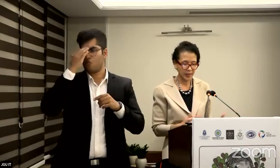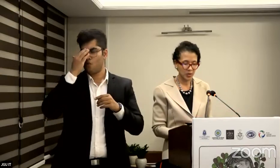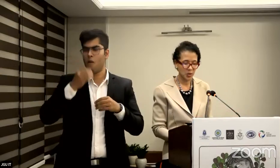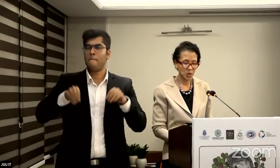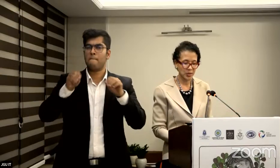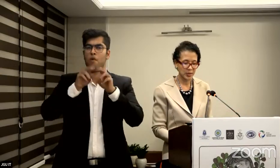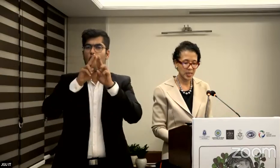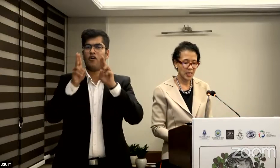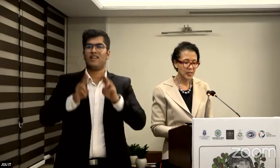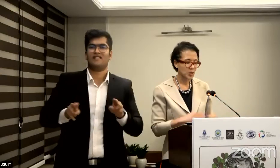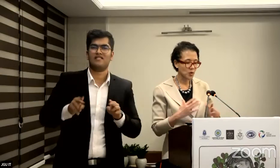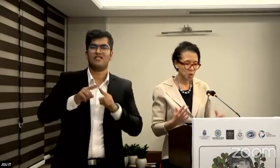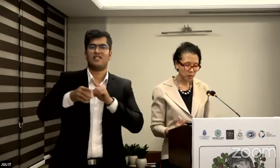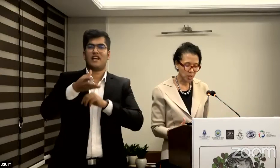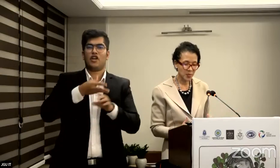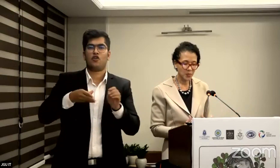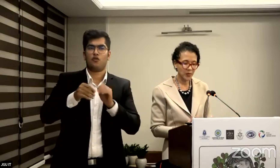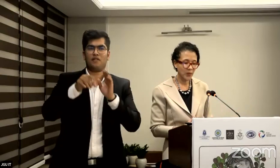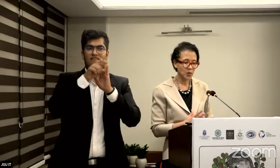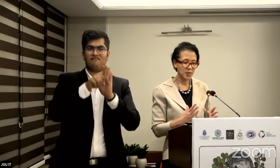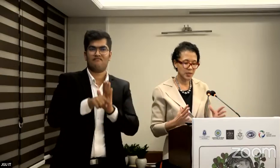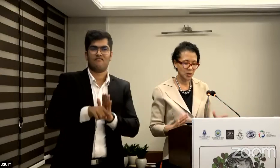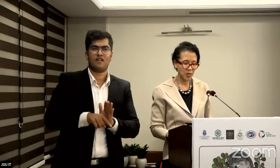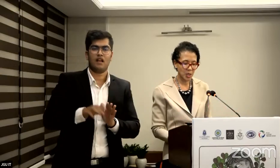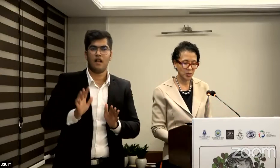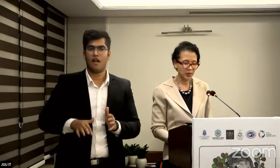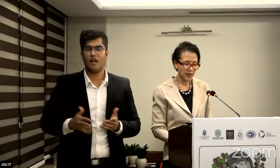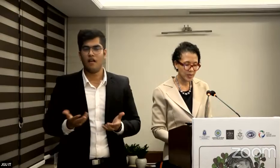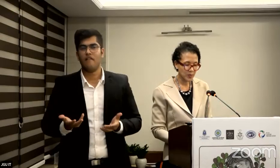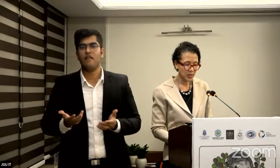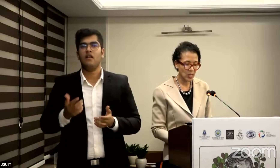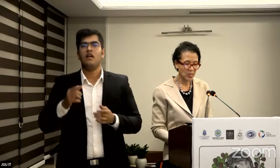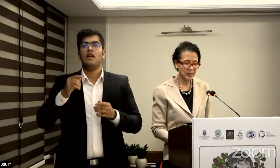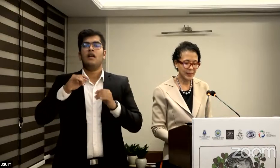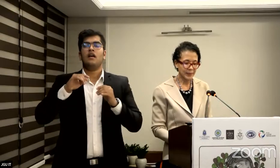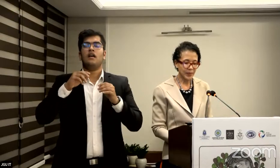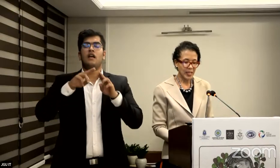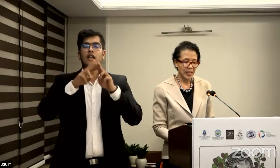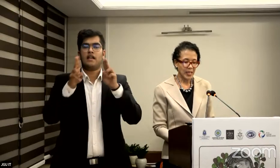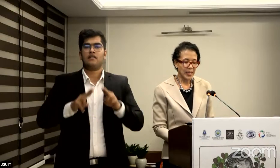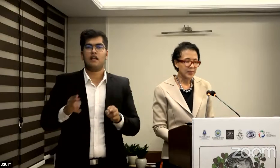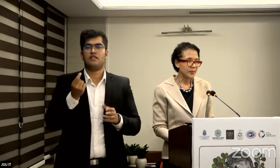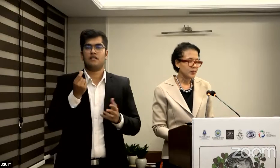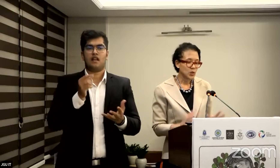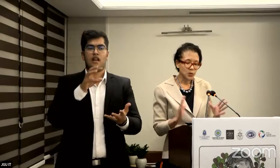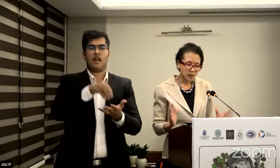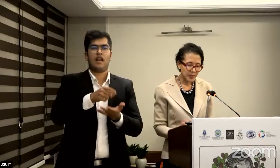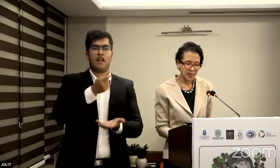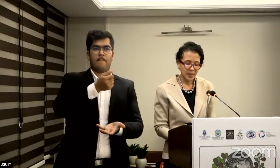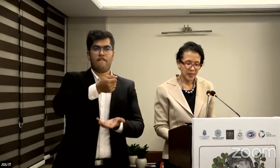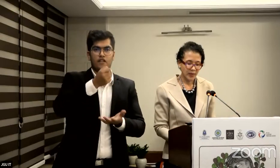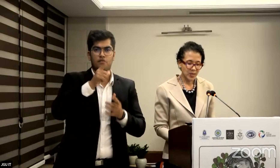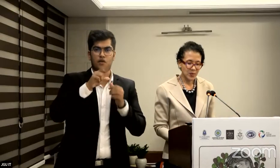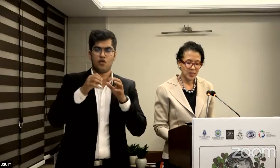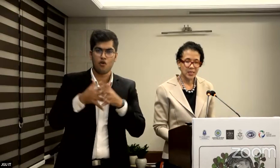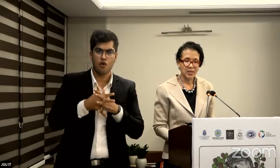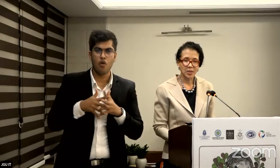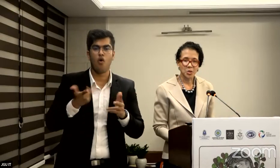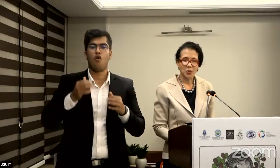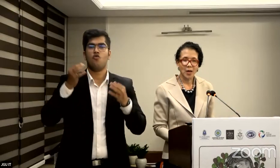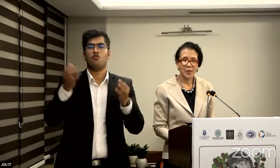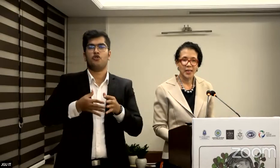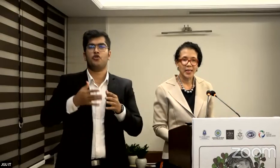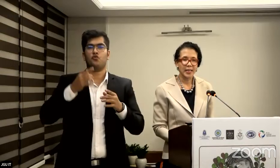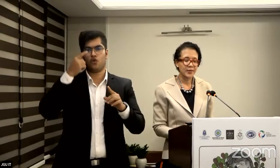economic institutions in structural adjustment reforms and international investment law, new agreements on investment and